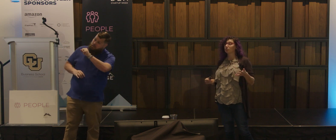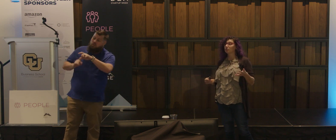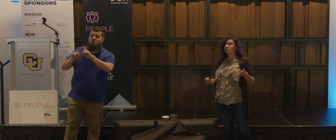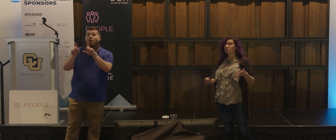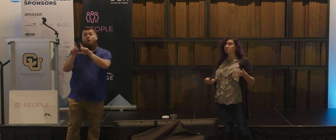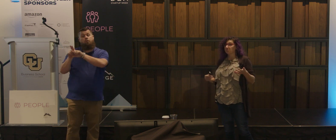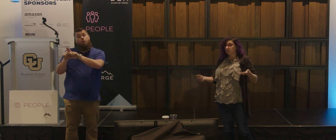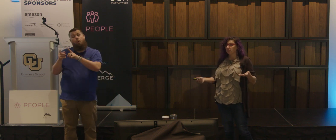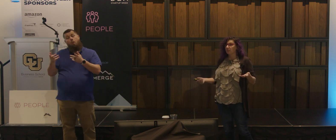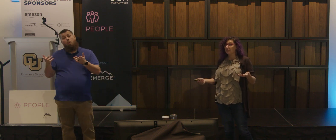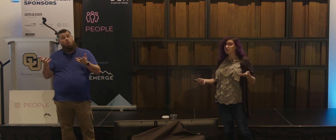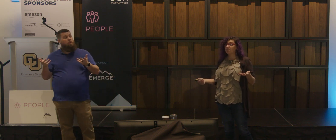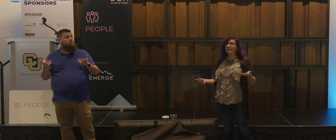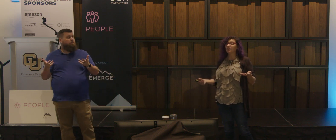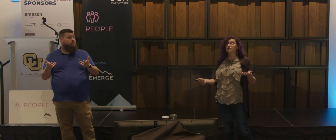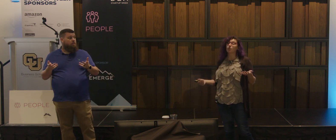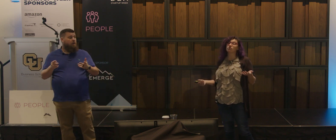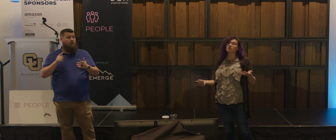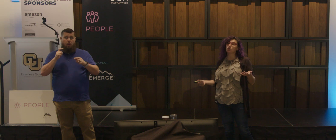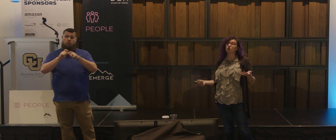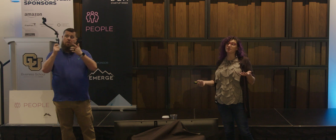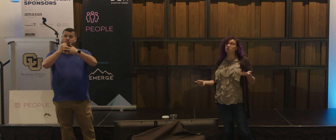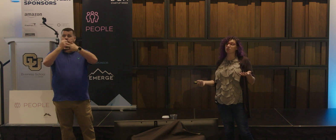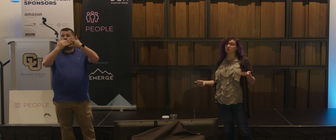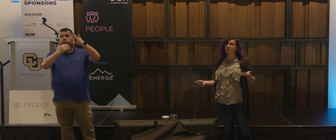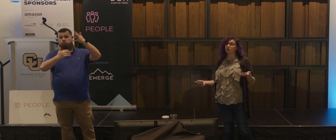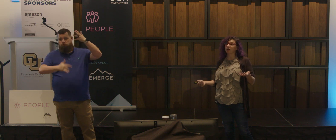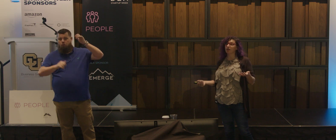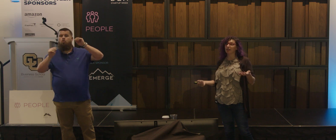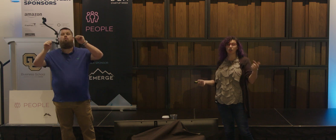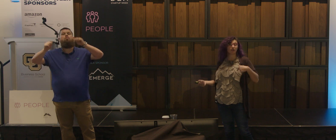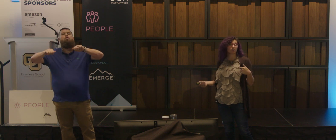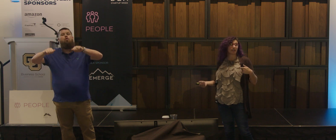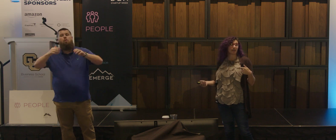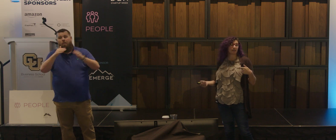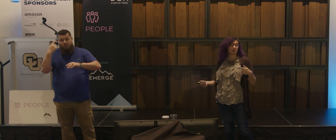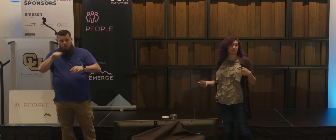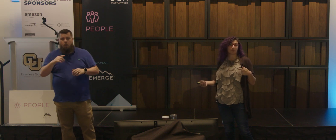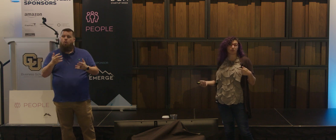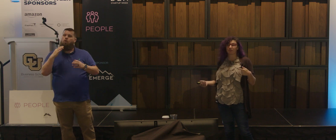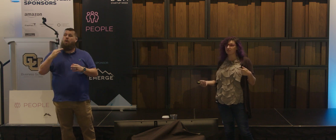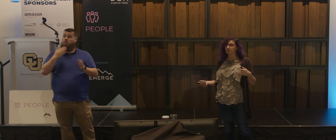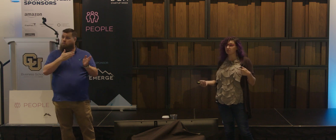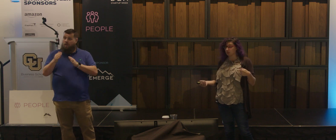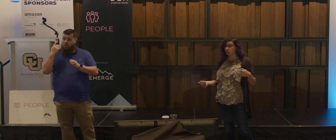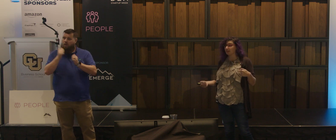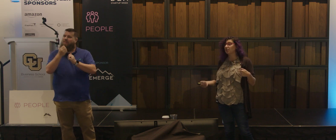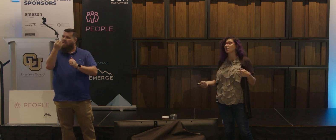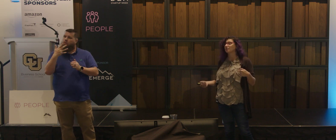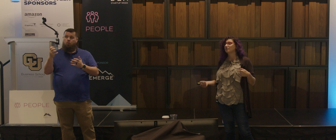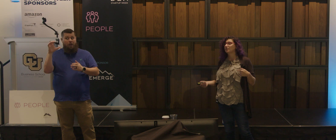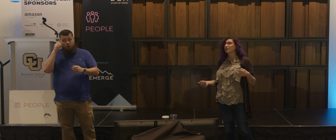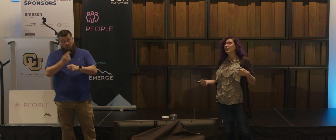also there's a big list of questions that you could potentially prepare for, and you want your candidate to come prepared with the information that you